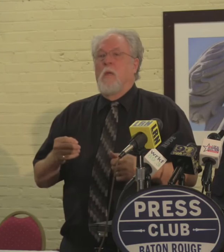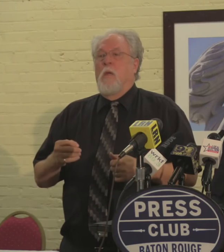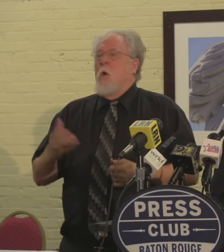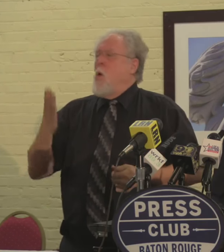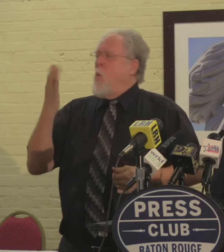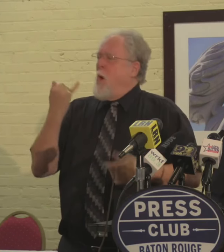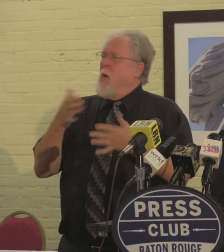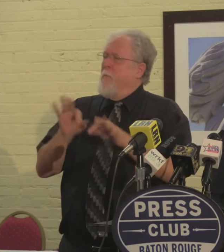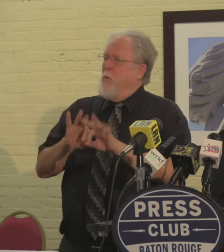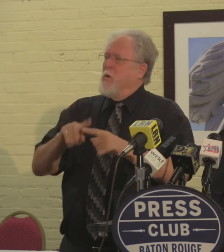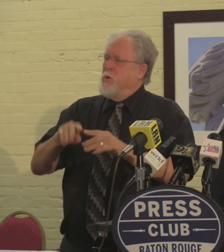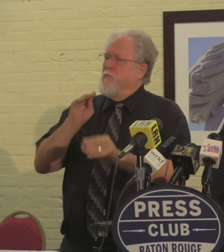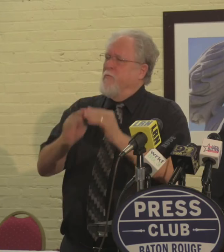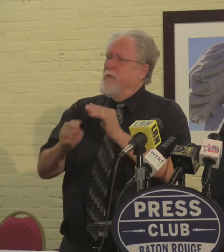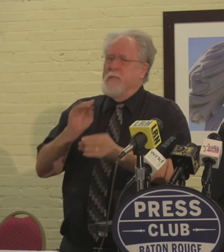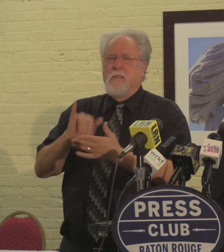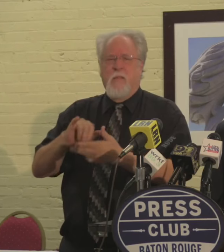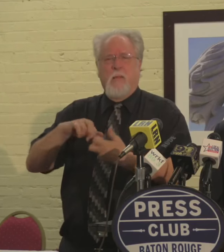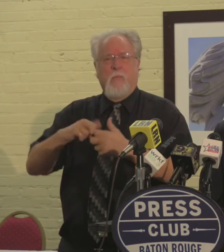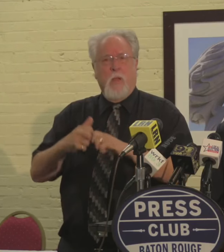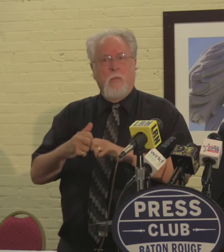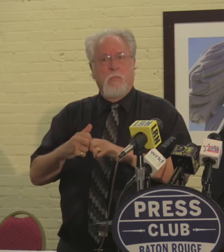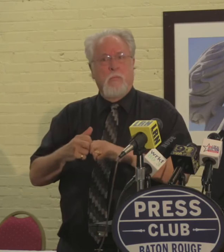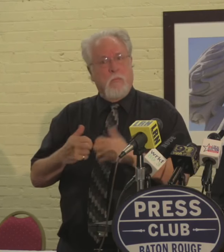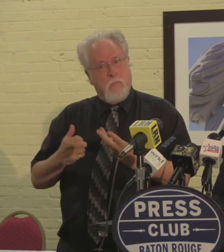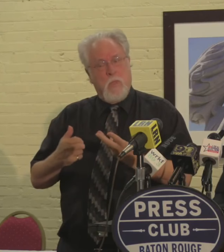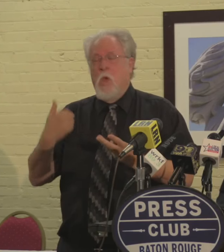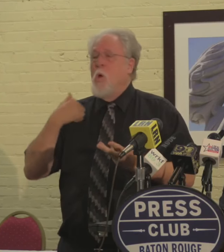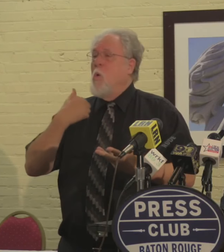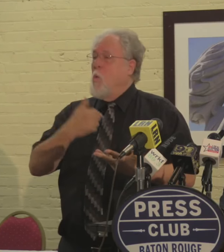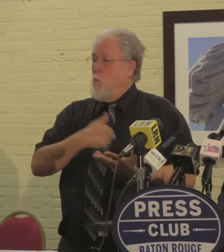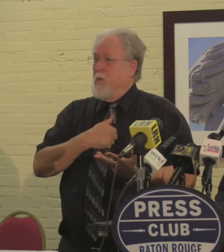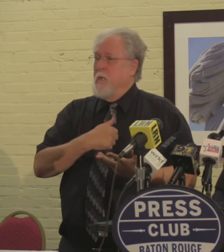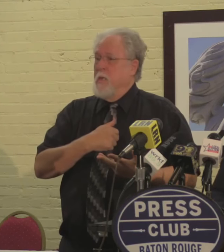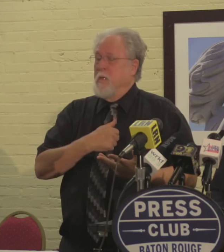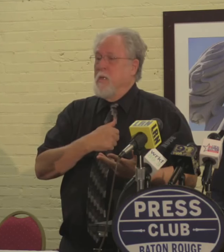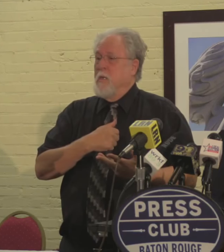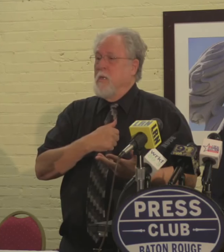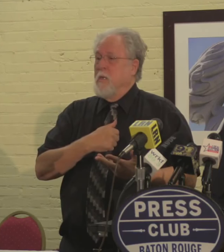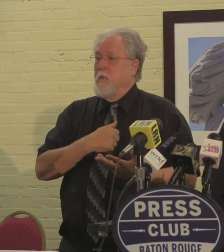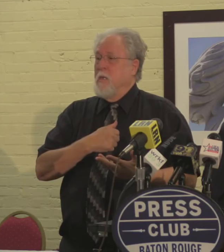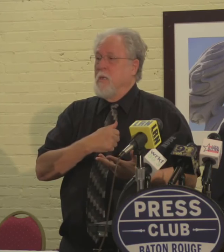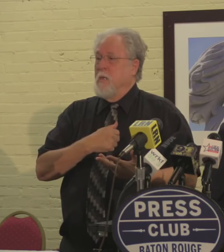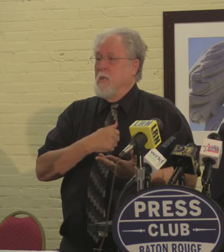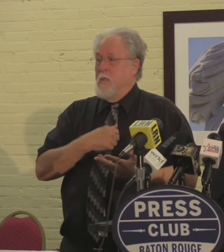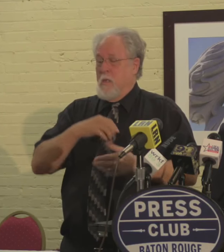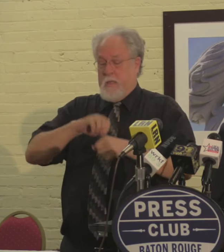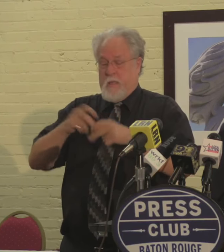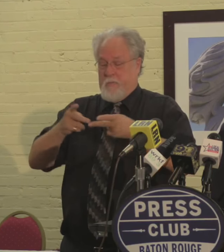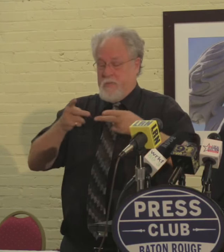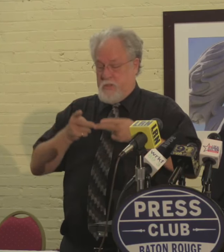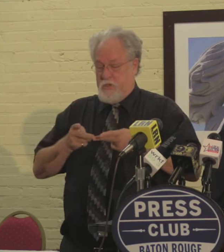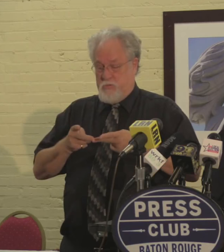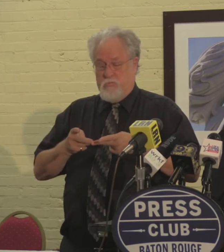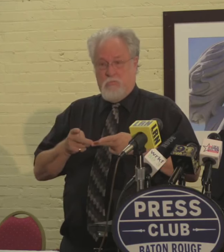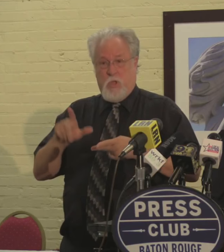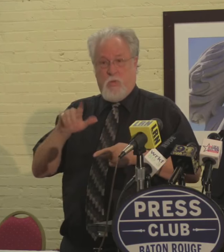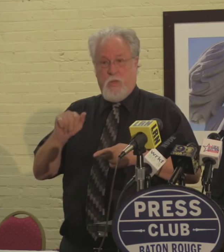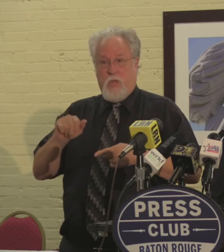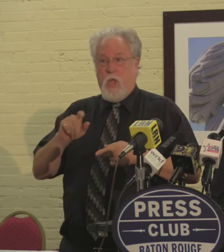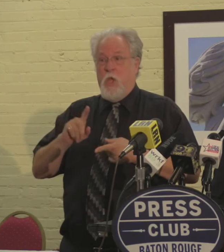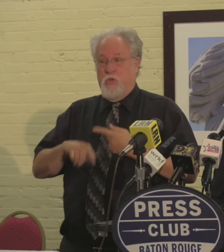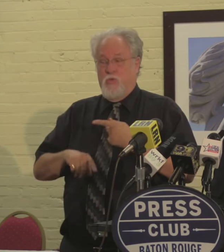Why is it important that we fix this problem? Because we are positioned as a state